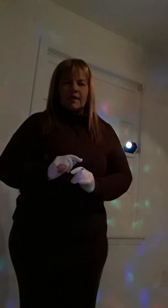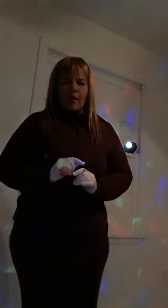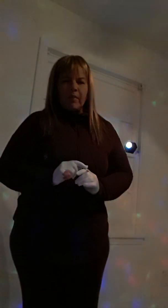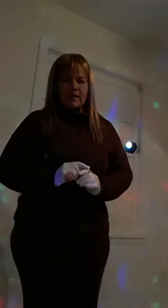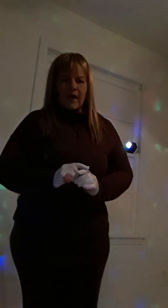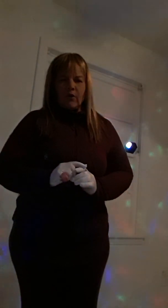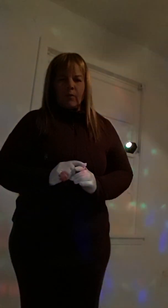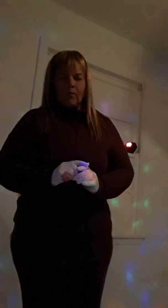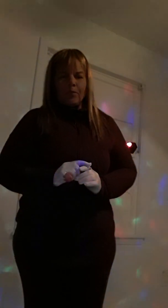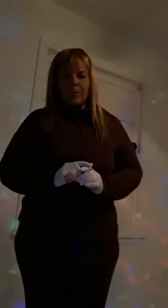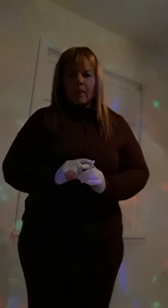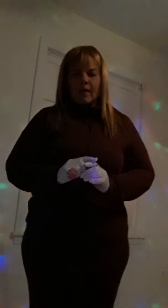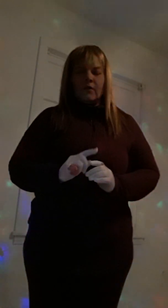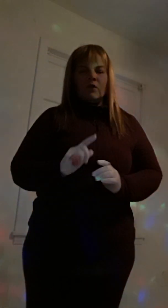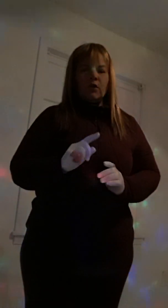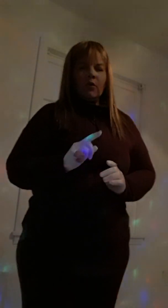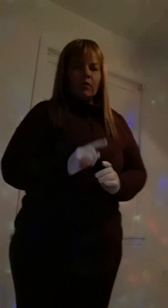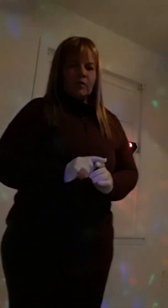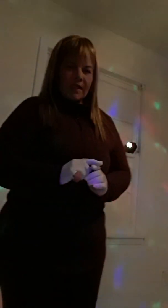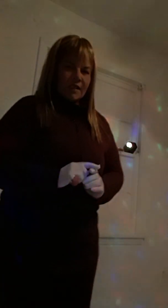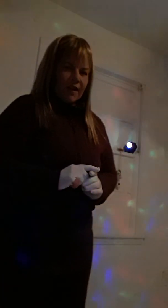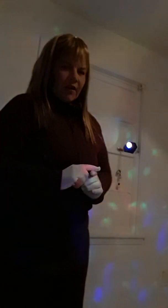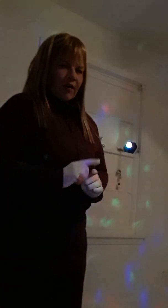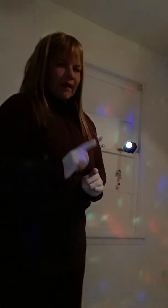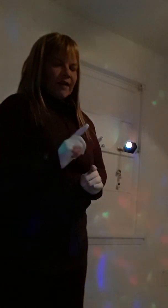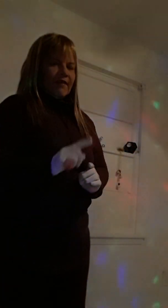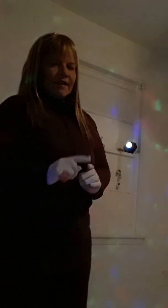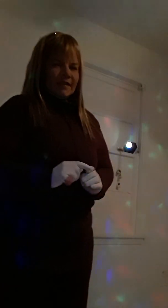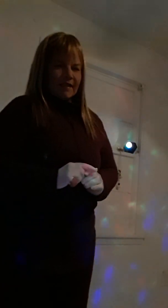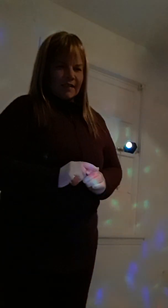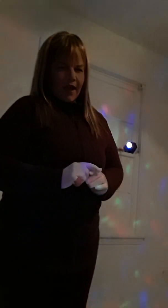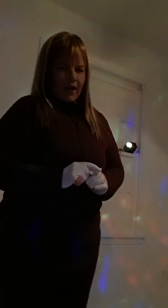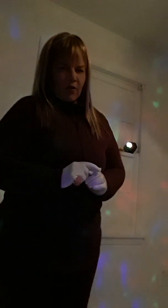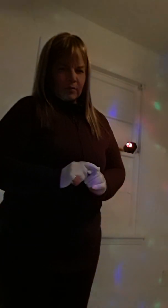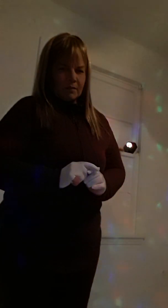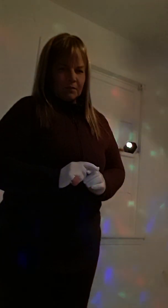han pasado through this year, a través de este año.